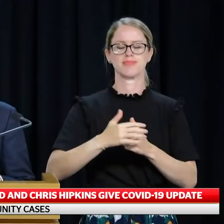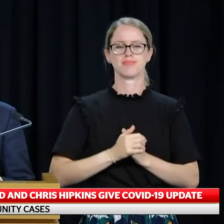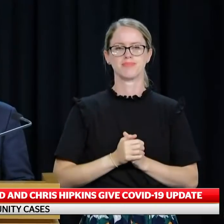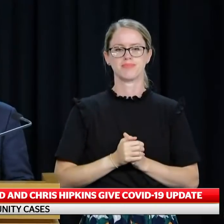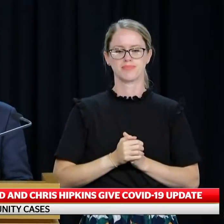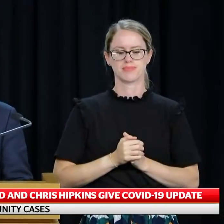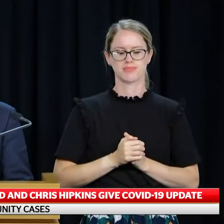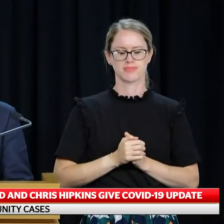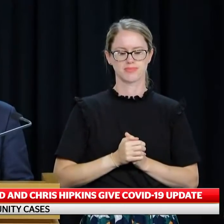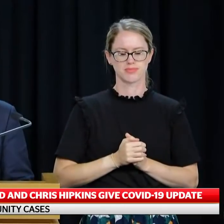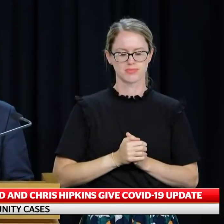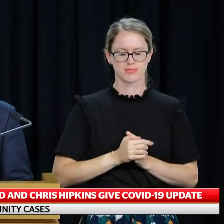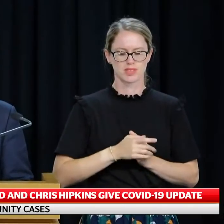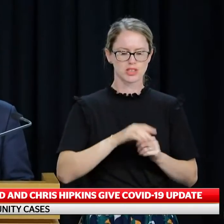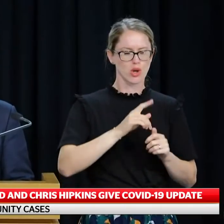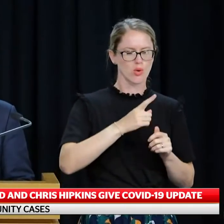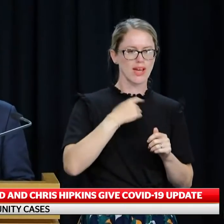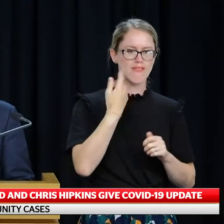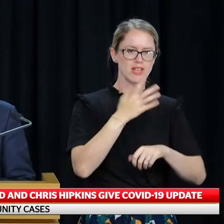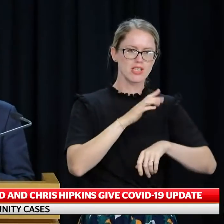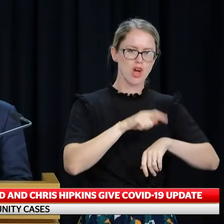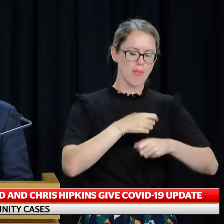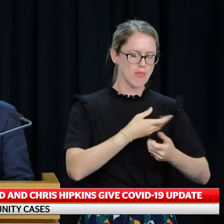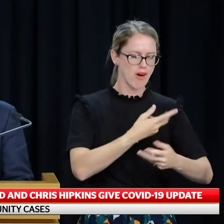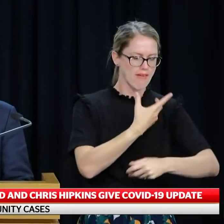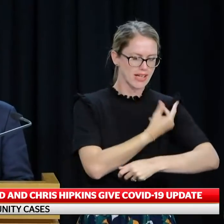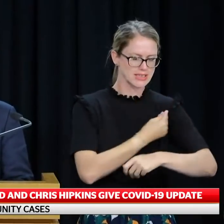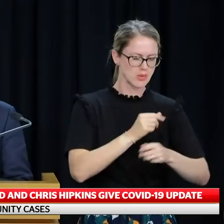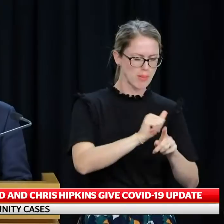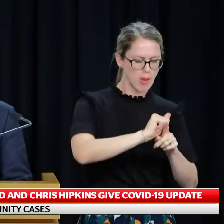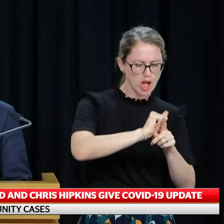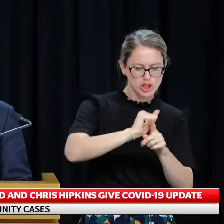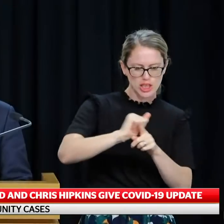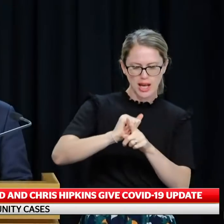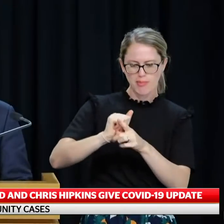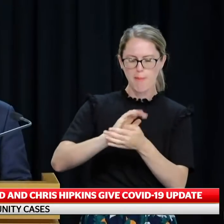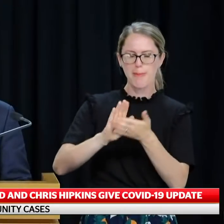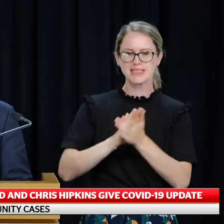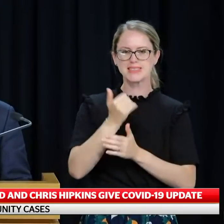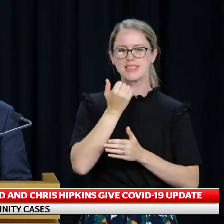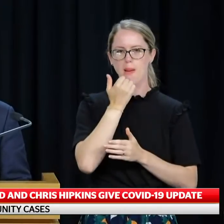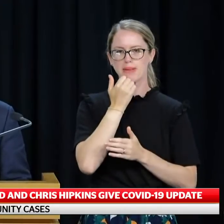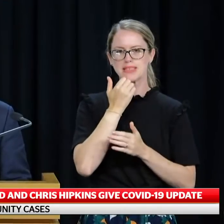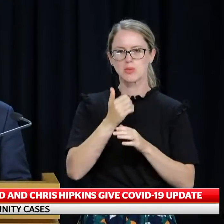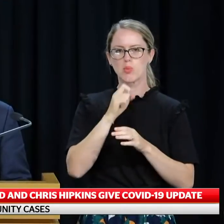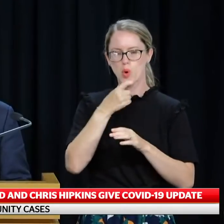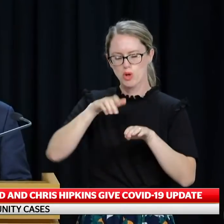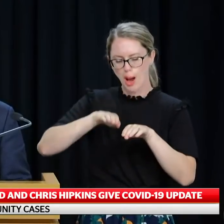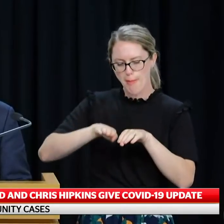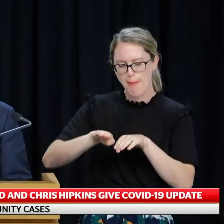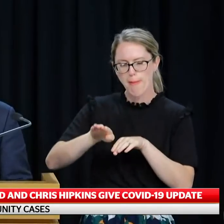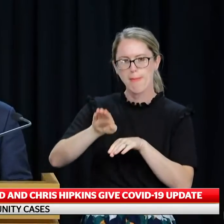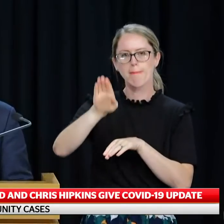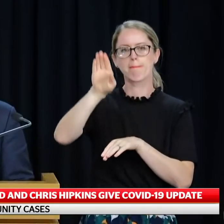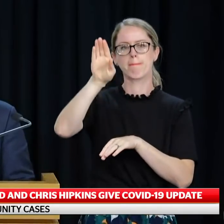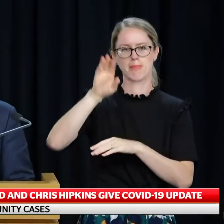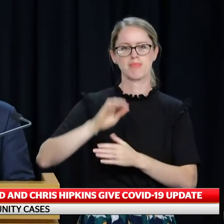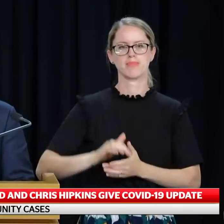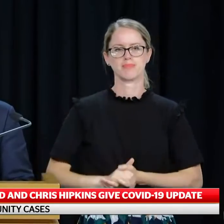each site is fine-tuned, we expect to see the numbers of people vaccinated each day slowly starting to